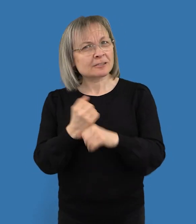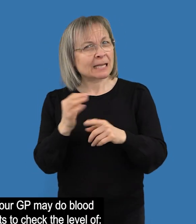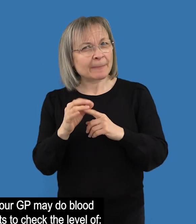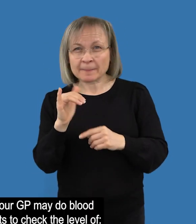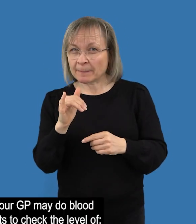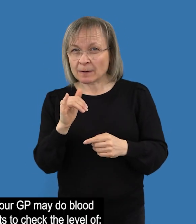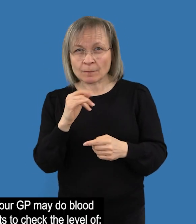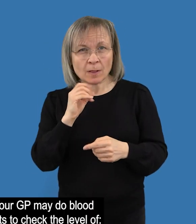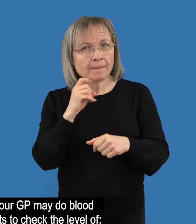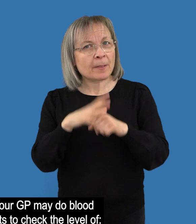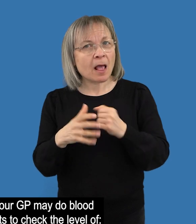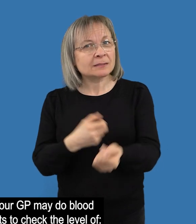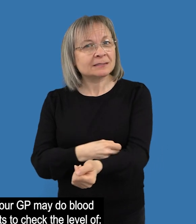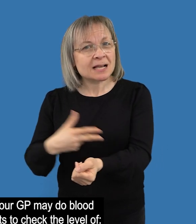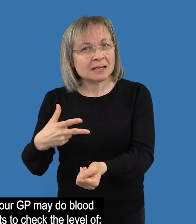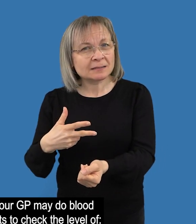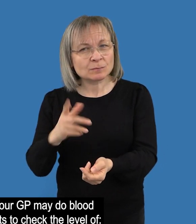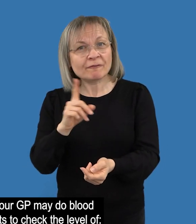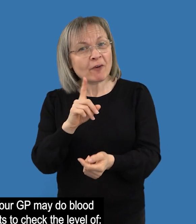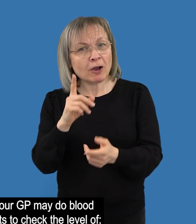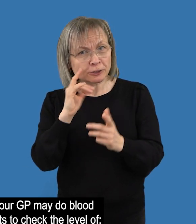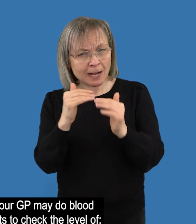Your GP may do blood tests to check the level of